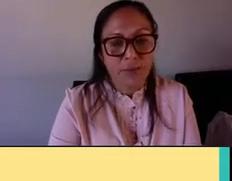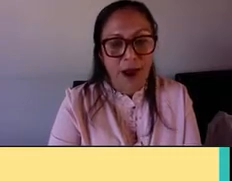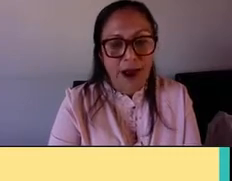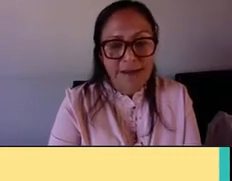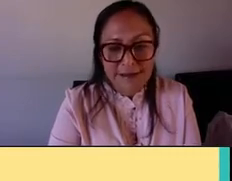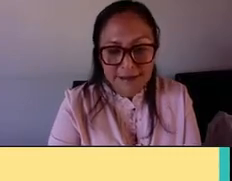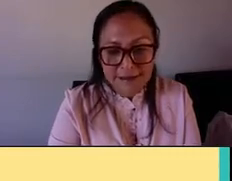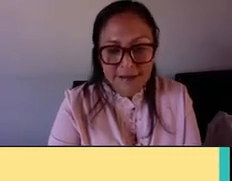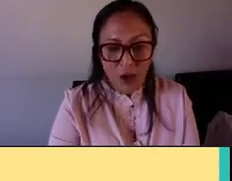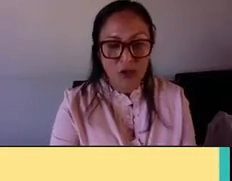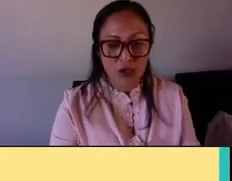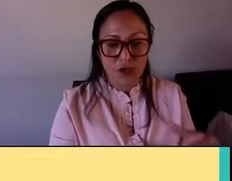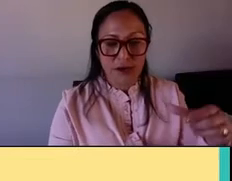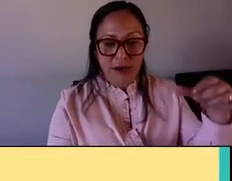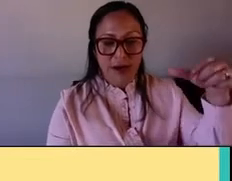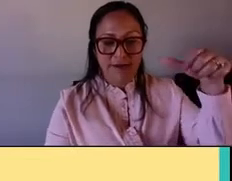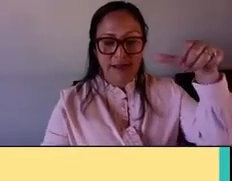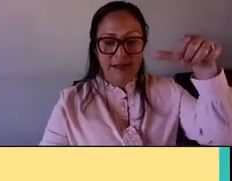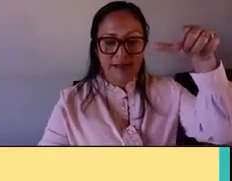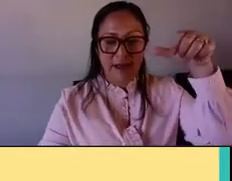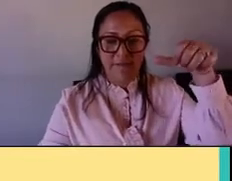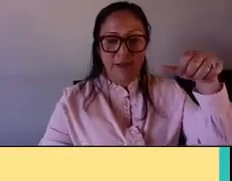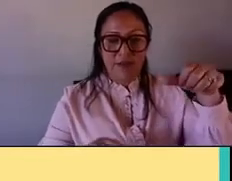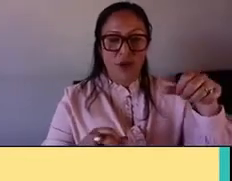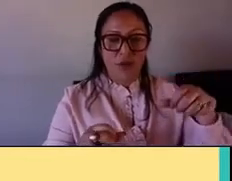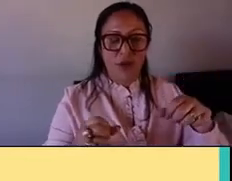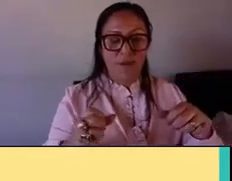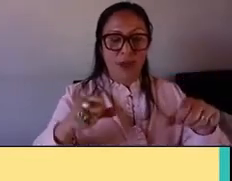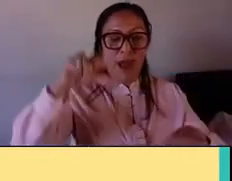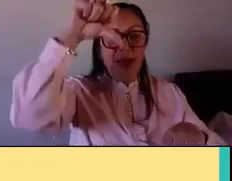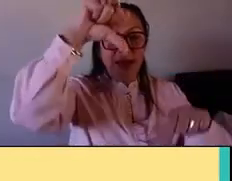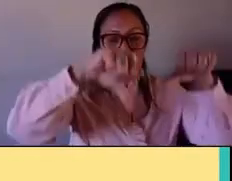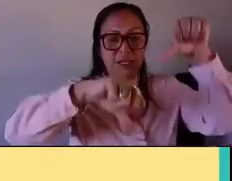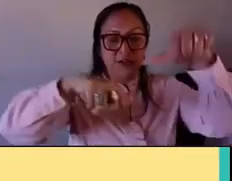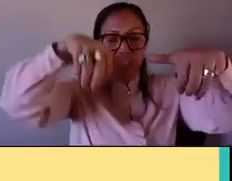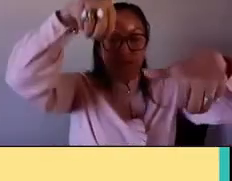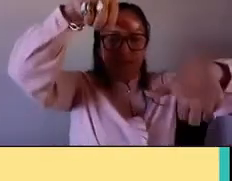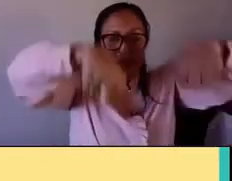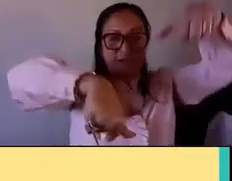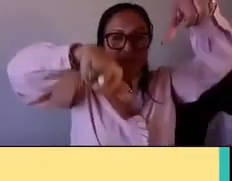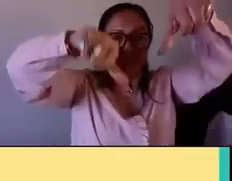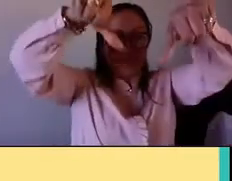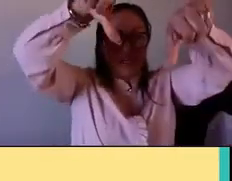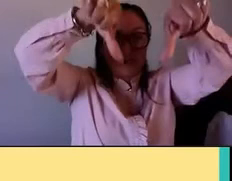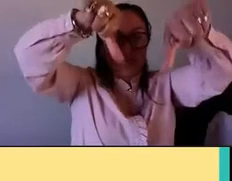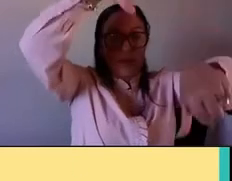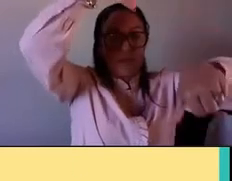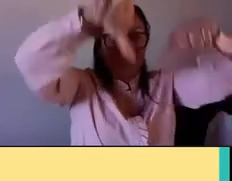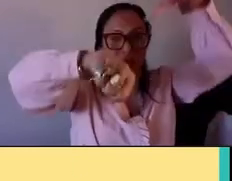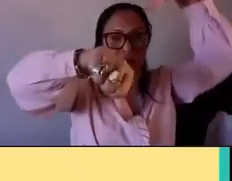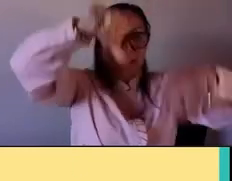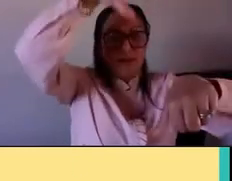20 practices. Oh, sure. Araceli, I actually use puzzle. So it's like your two